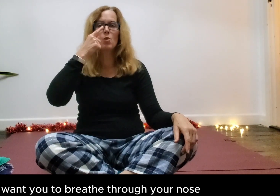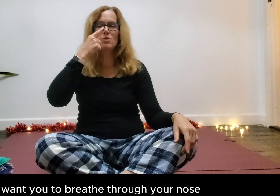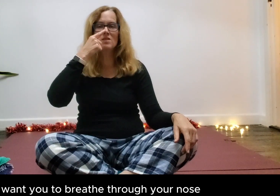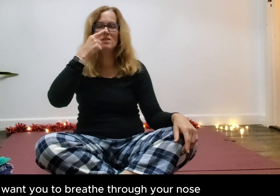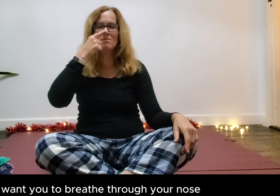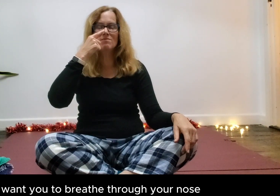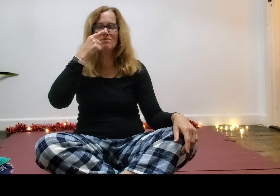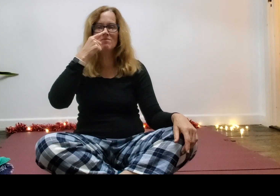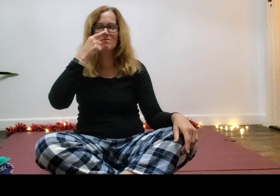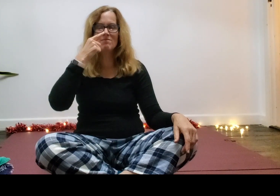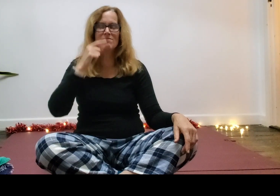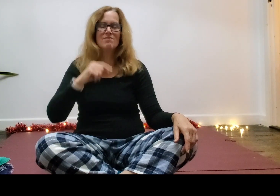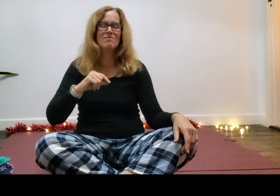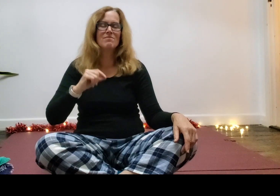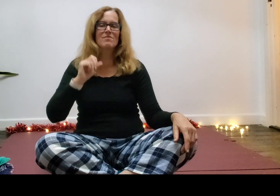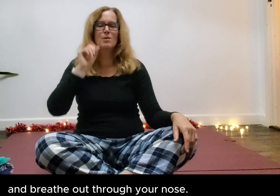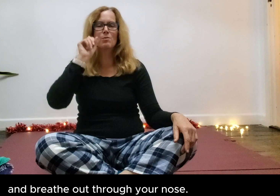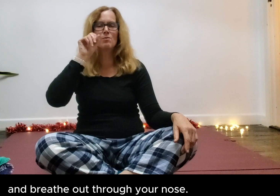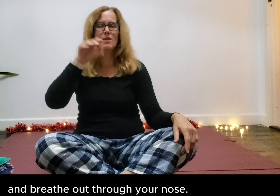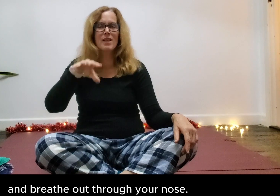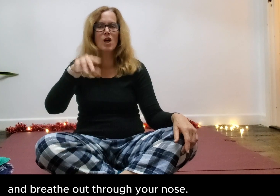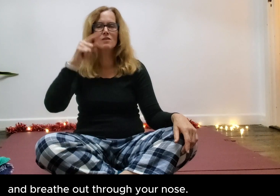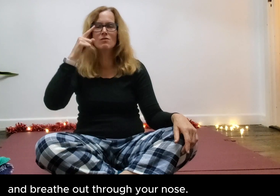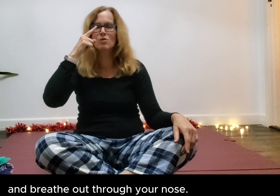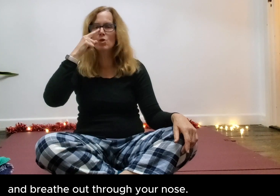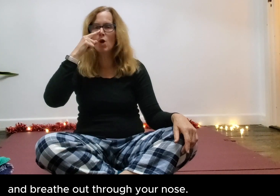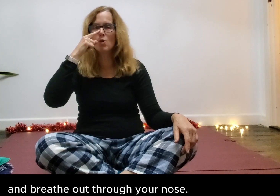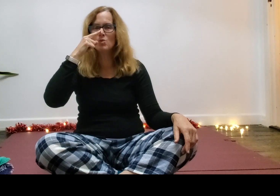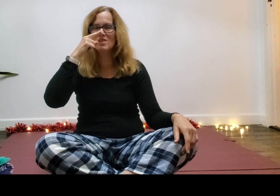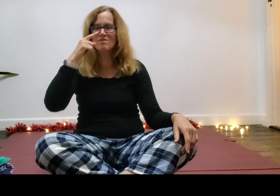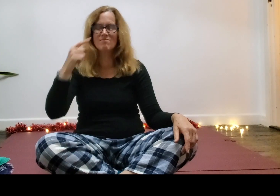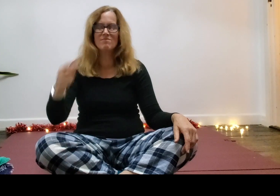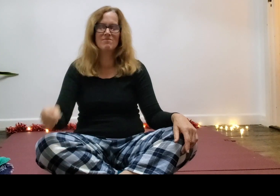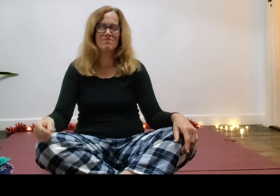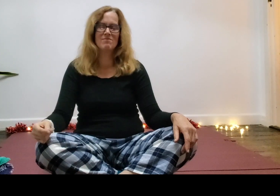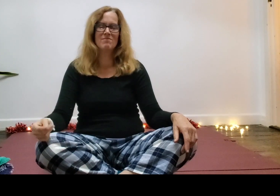your nose and breathe out through your nose.